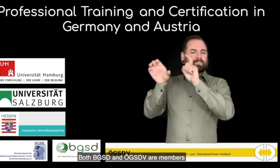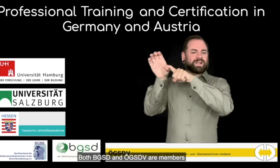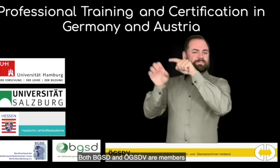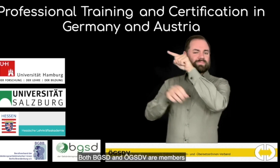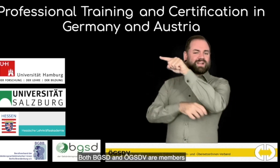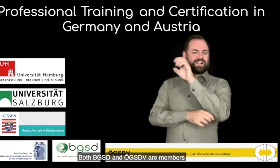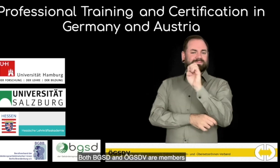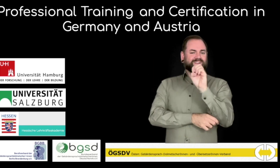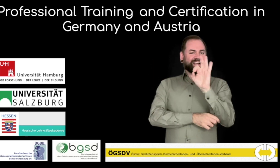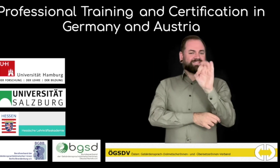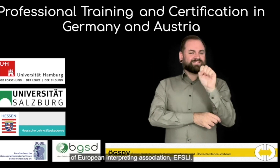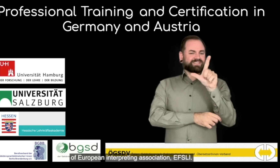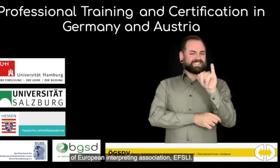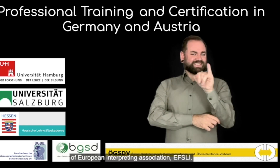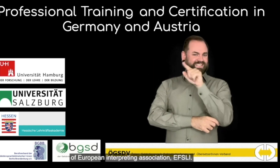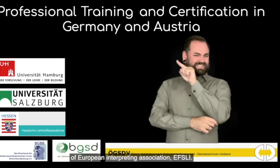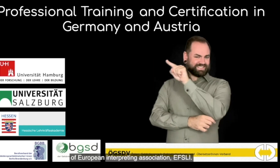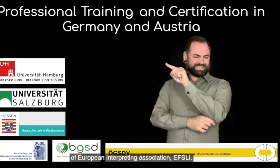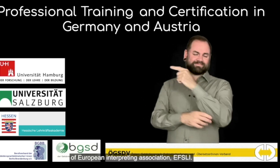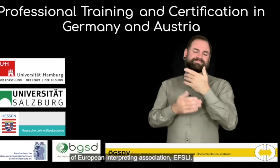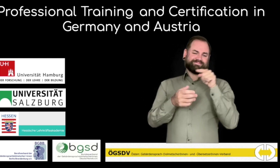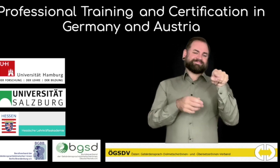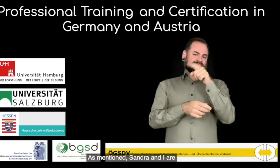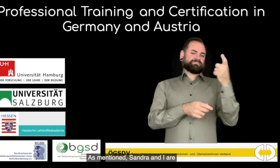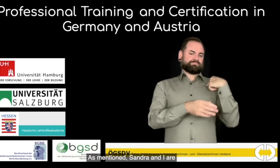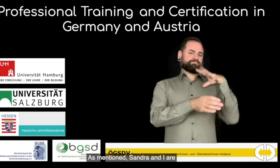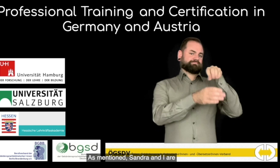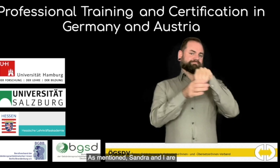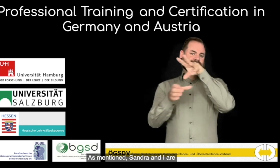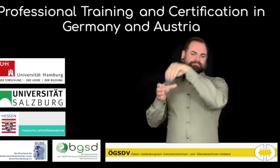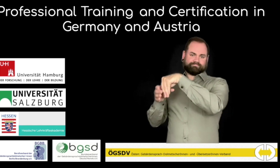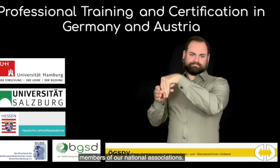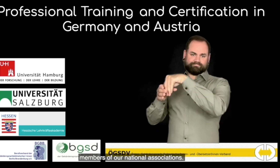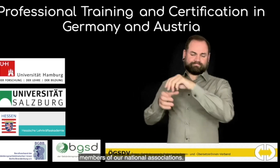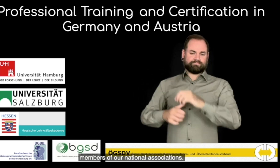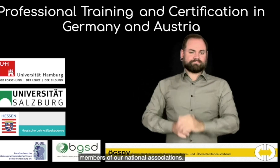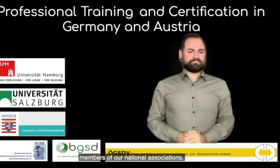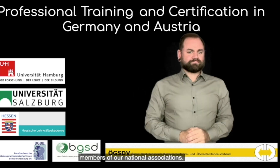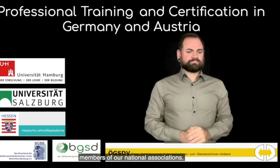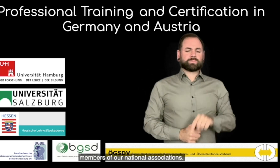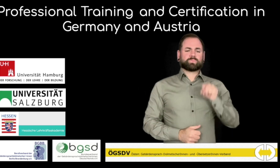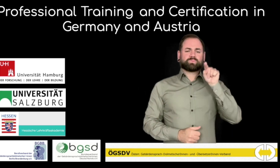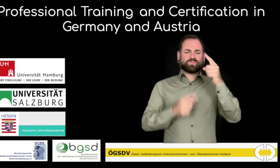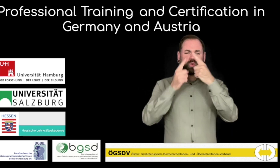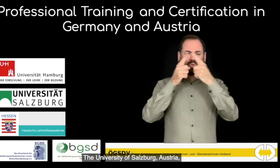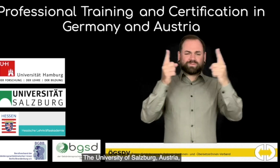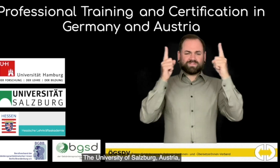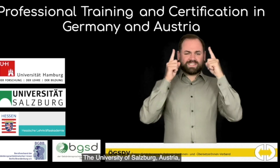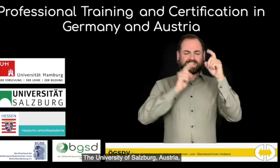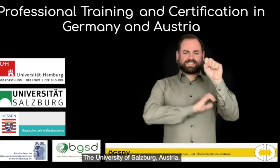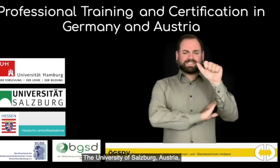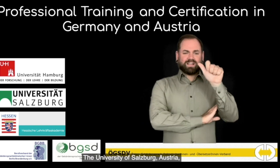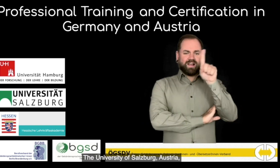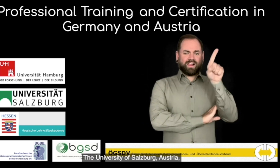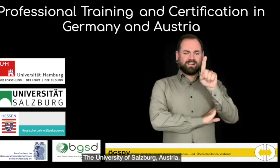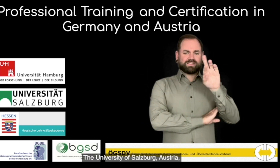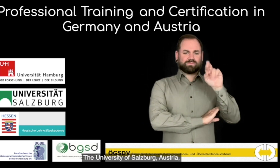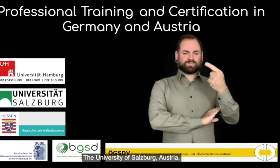of European Interpreting Association, EFSA. As mentioned, Sandra and I are members of our national associations. The University of